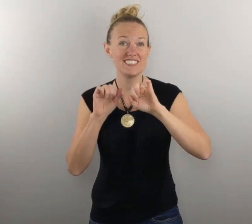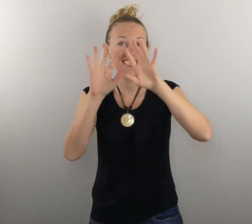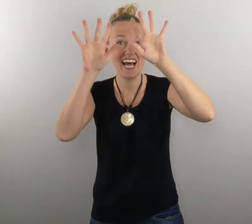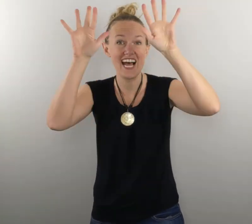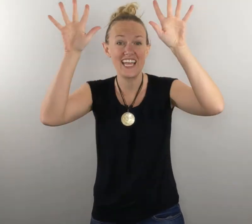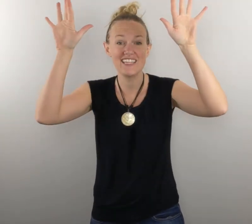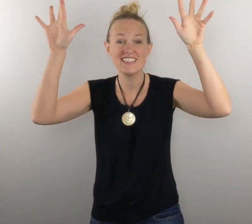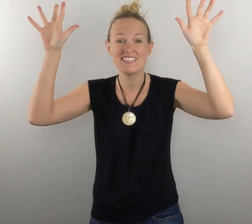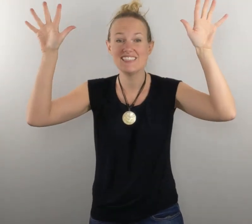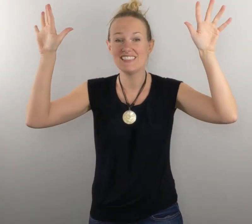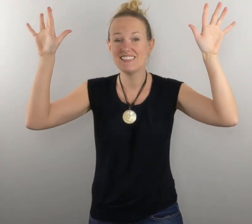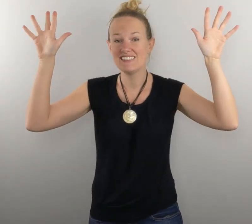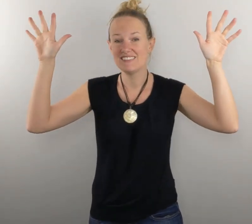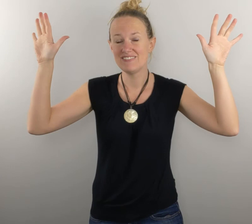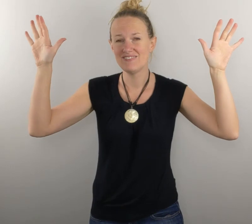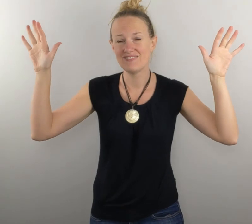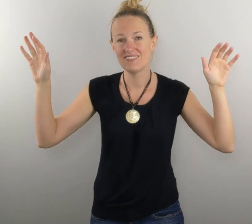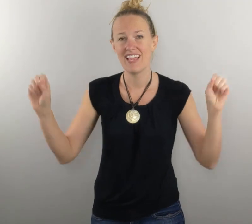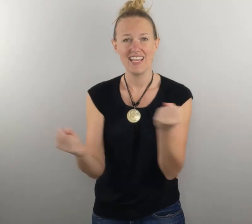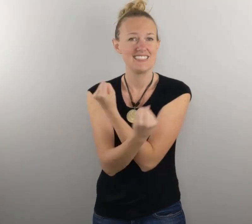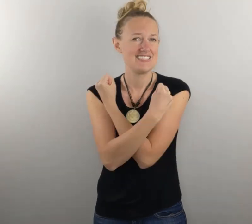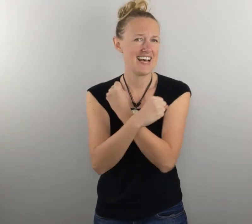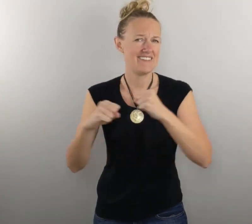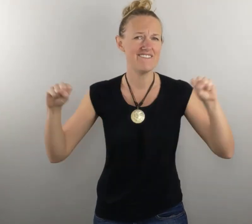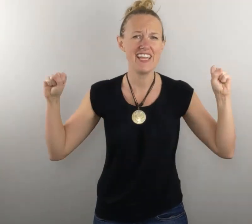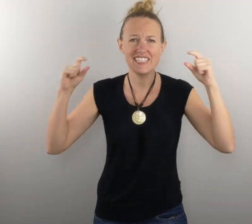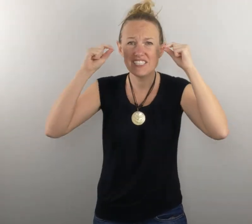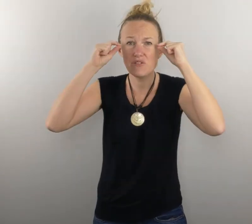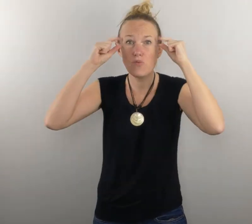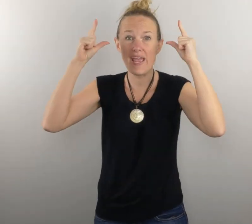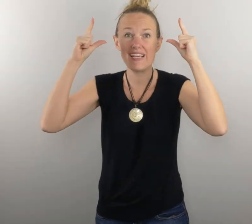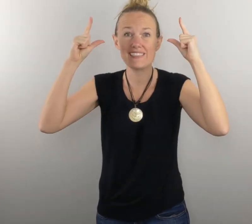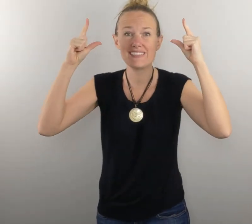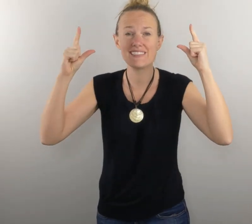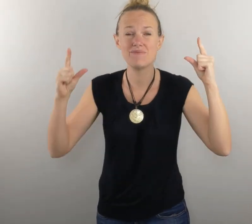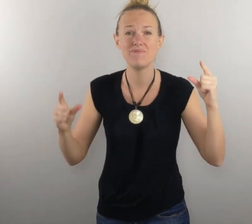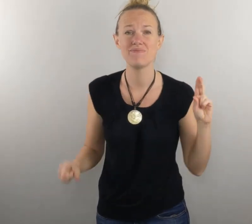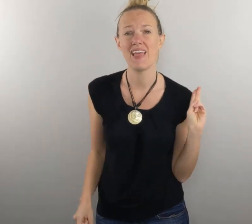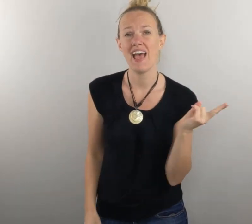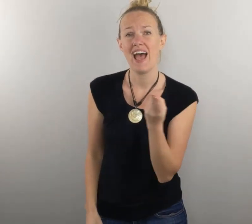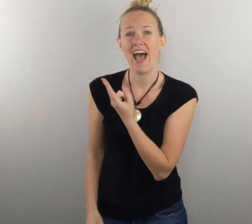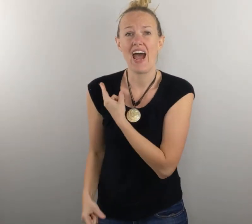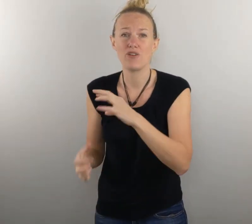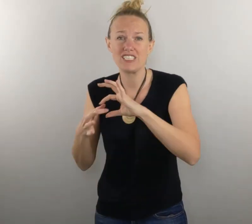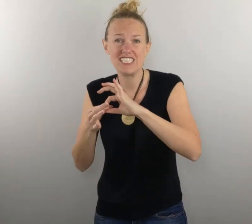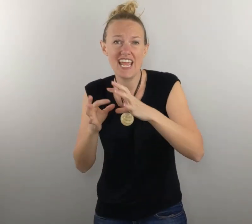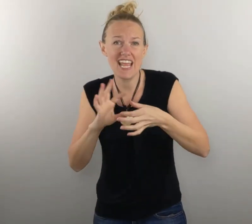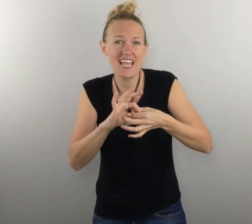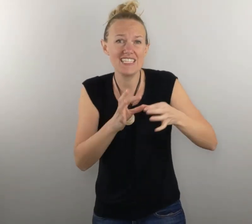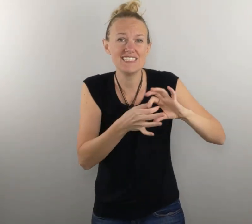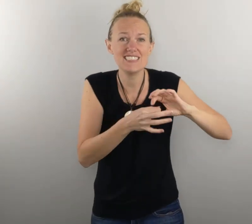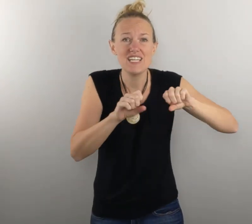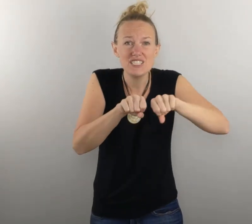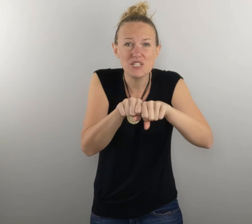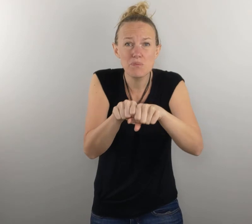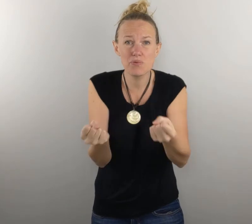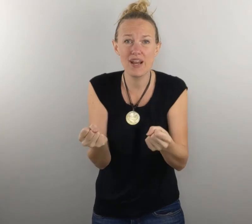shine. Salvation wakes, our chains to